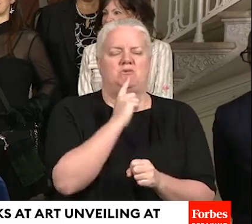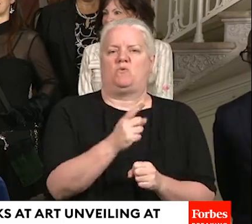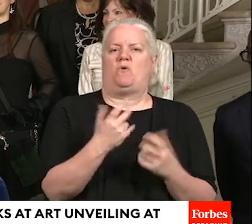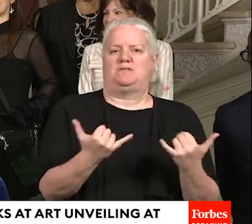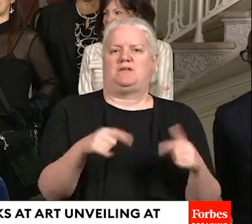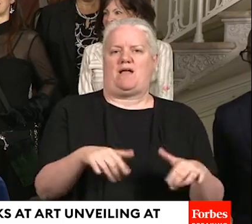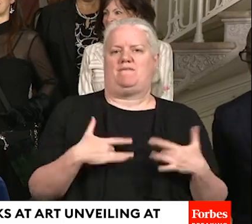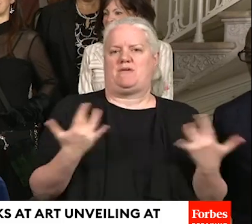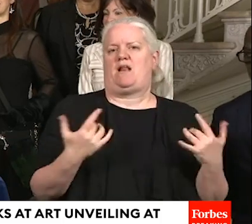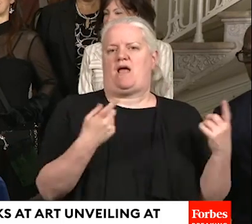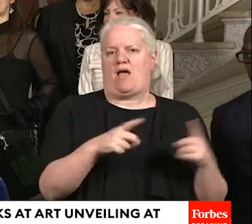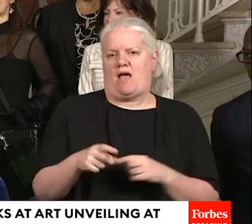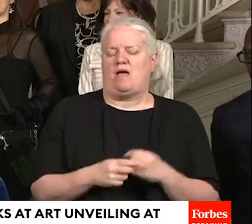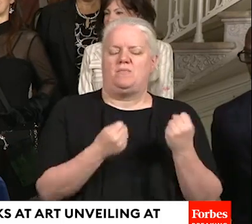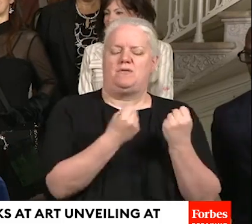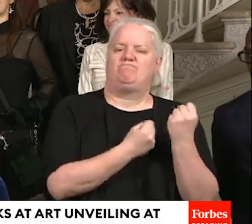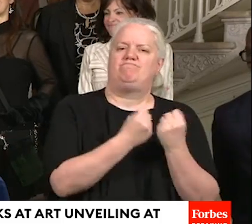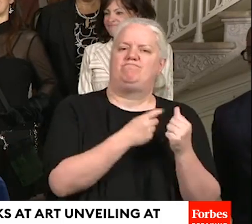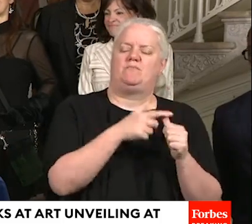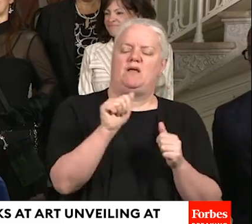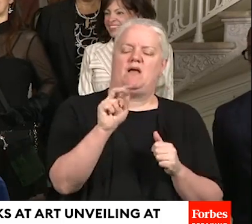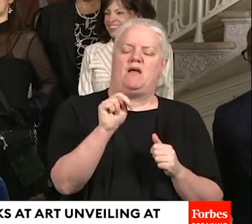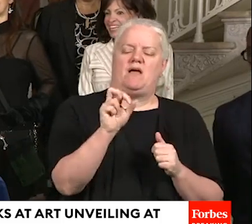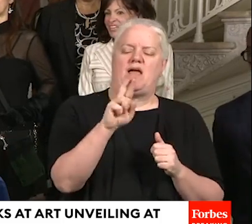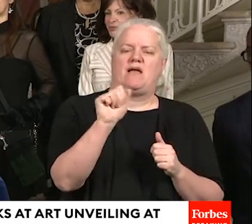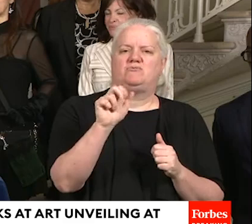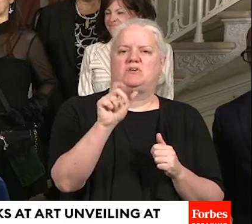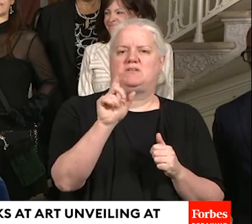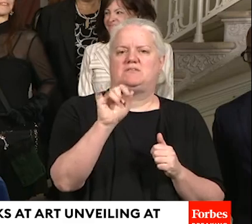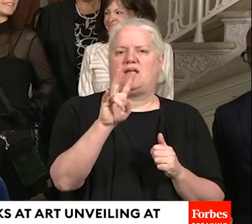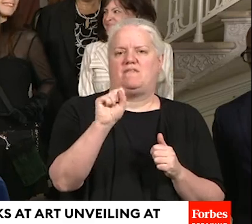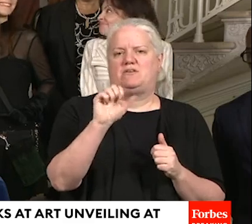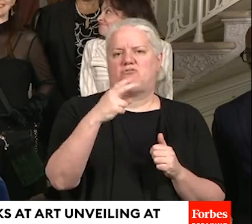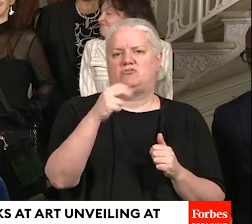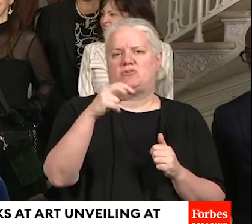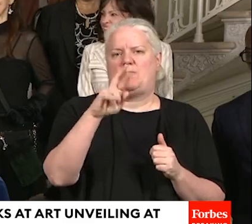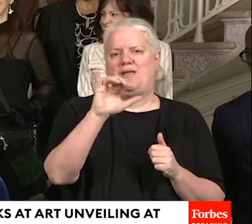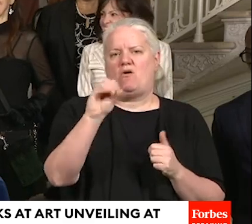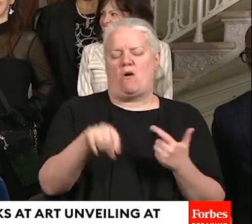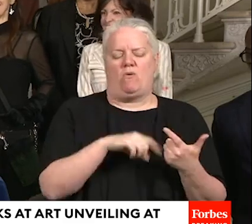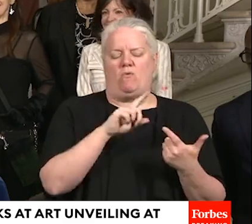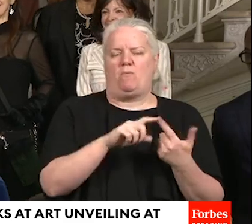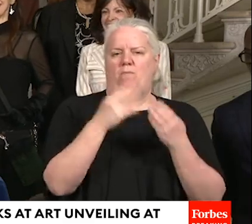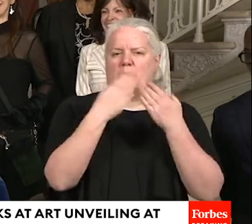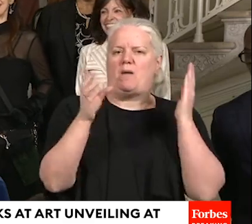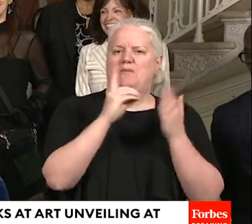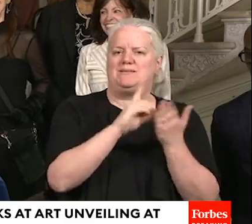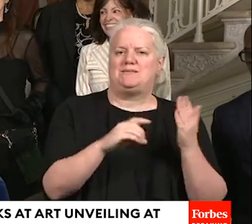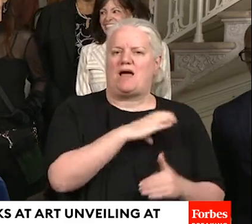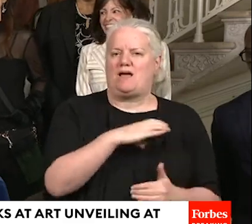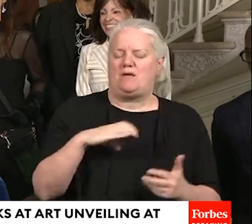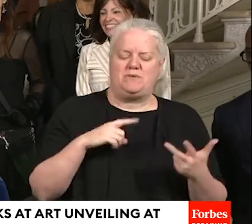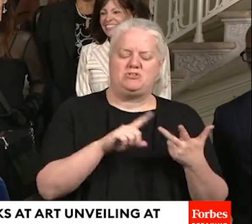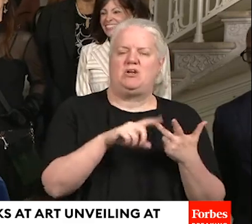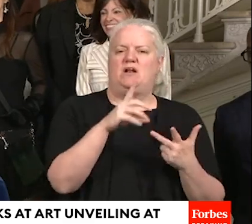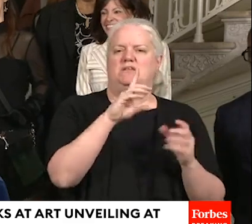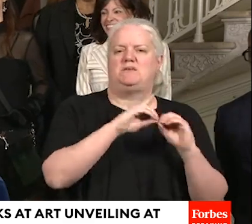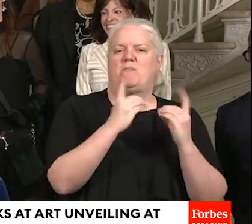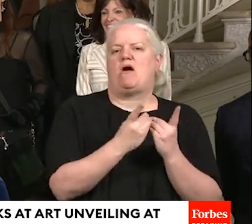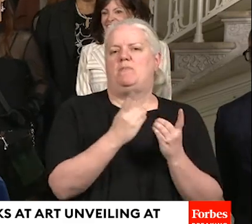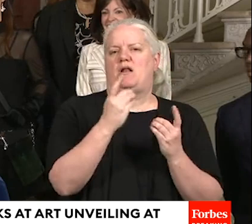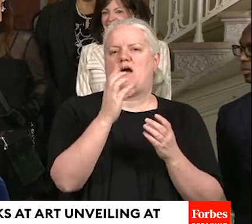out to Andrea Davis Shapiro, the Public Design Commission, the Department of Cultural Affairs, and also to